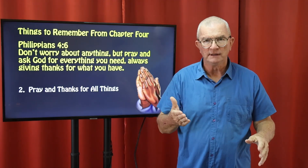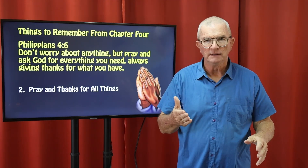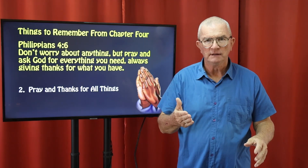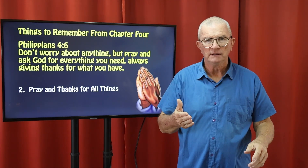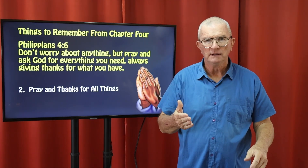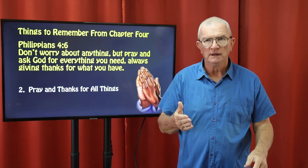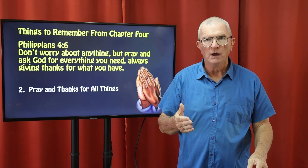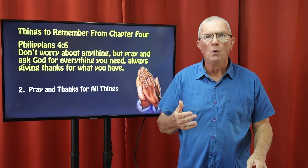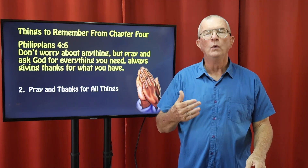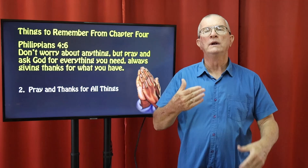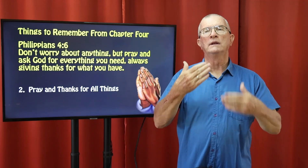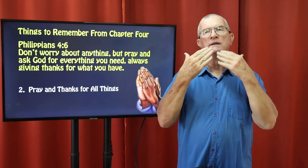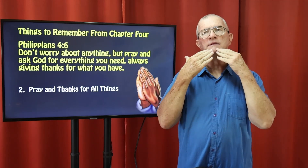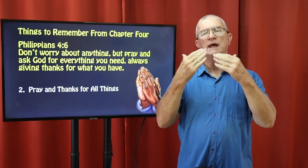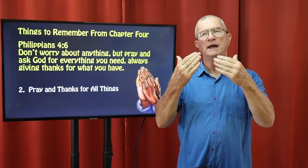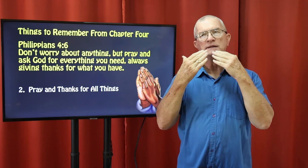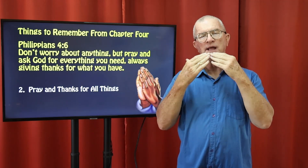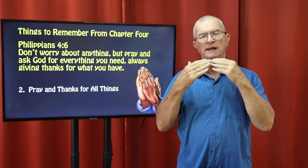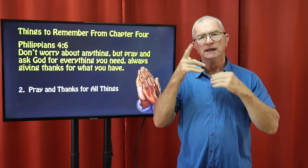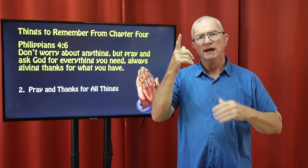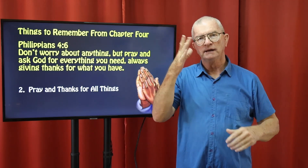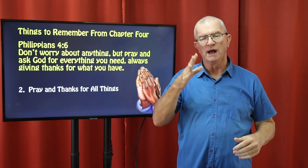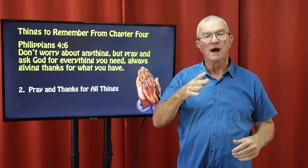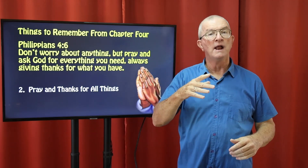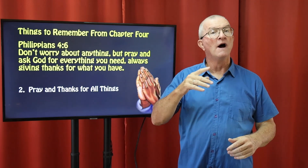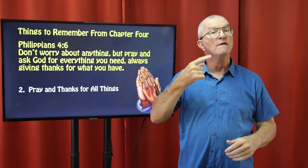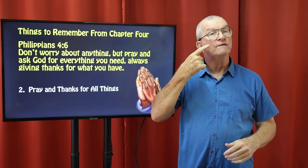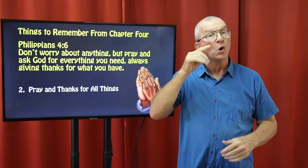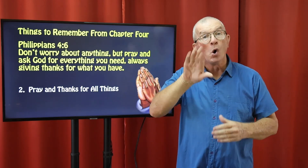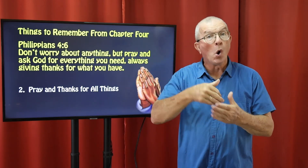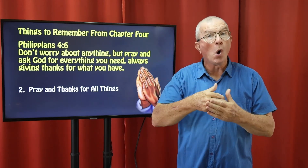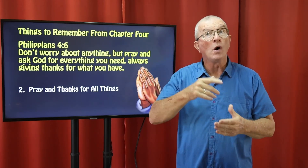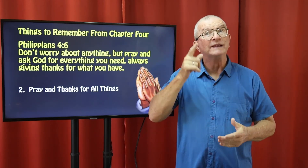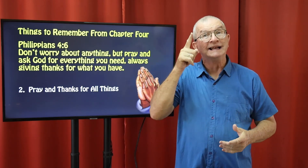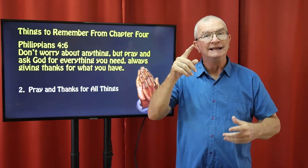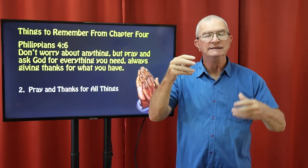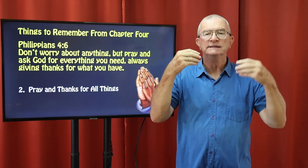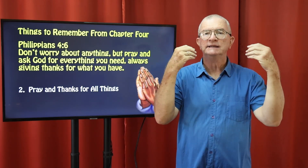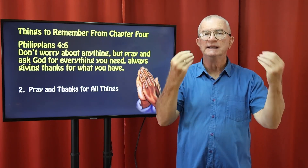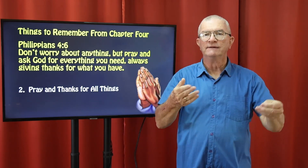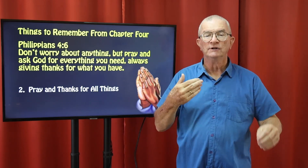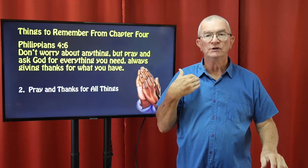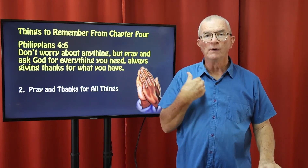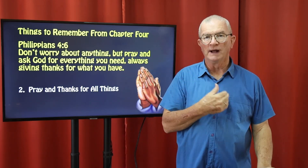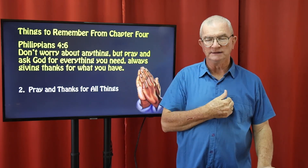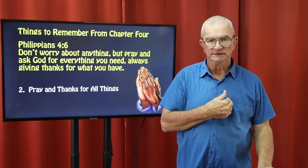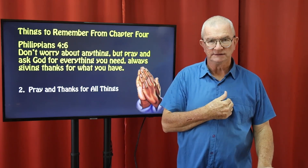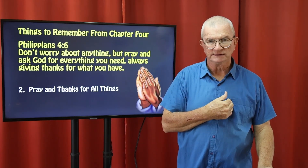everything. We need to thank God for it, for all that He's given to us.